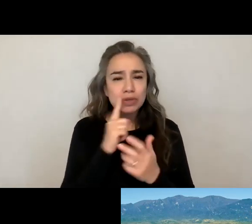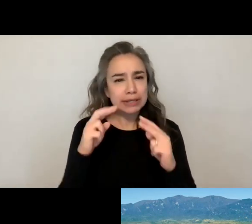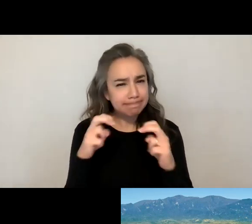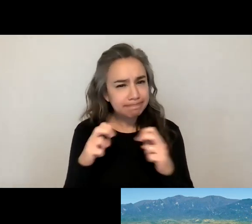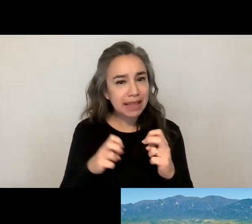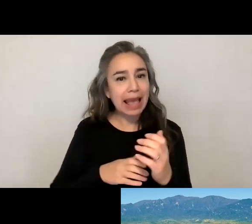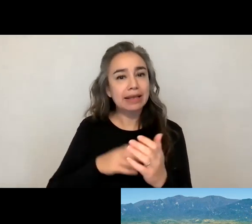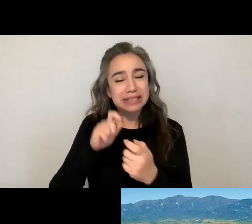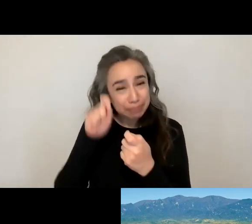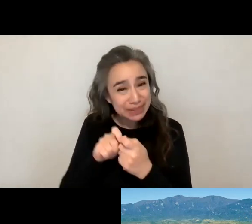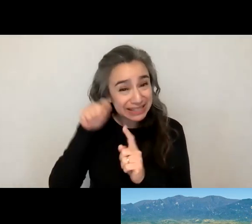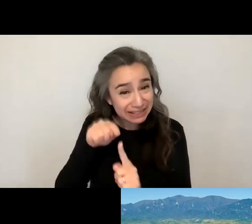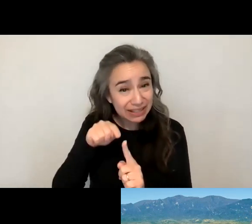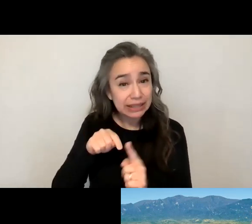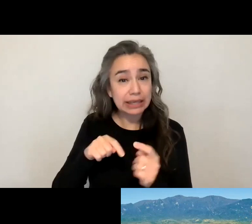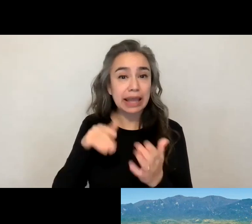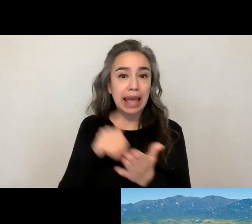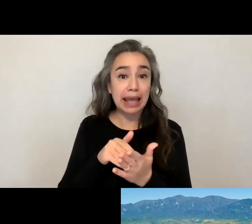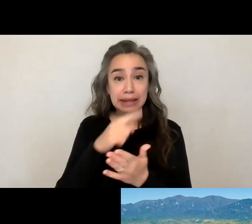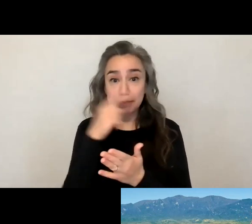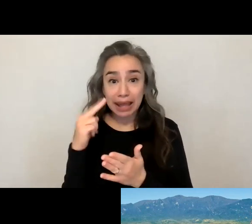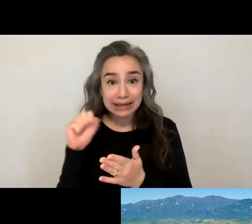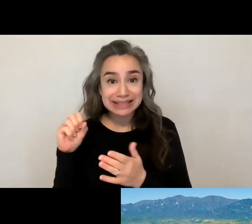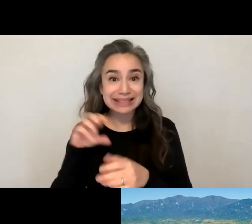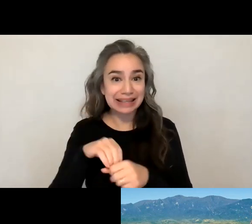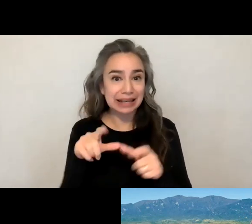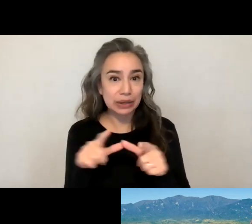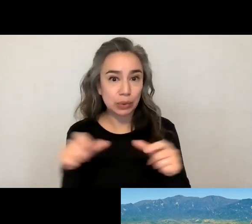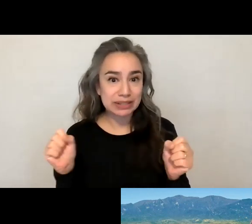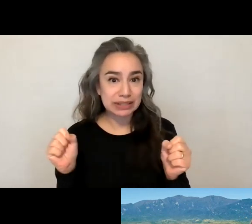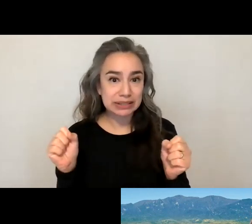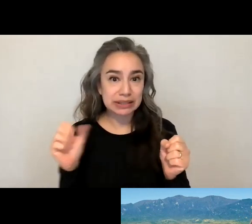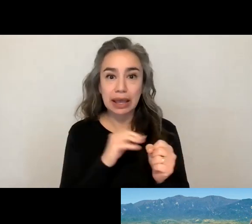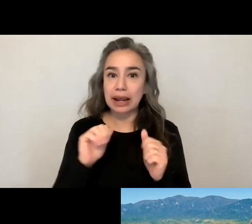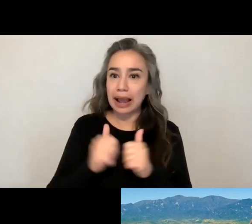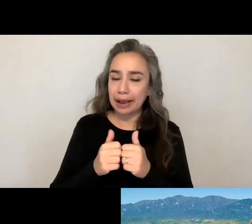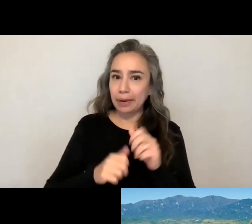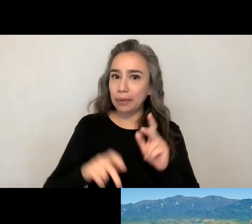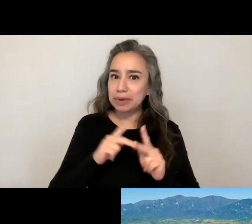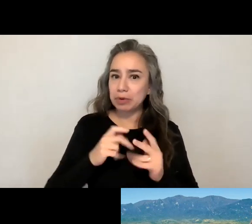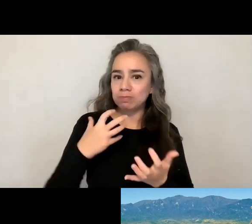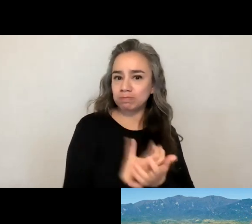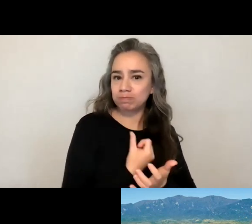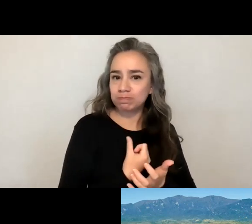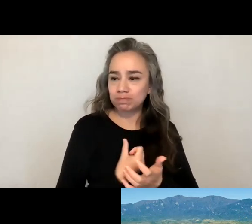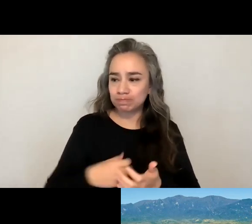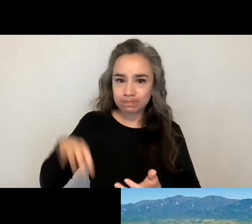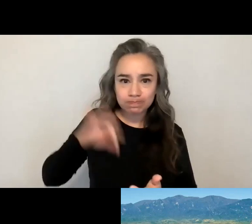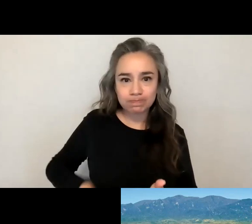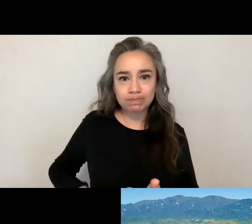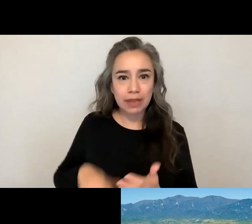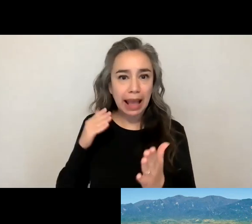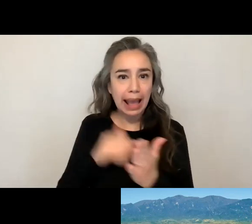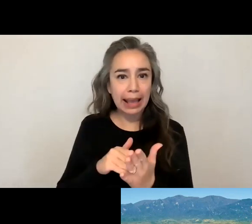in particular in linguistics and how people have marshaled anti-Blackness basically as a way